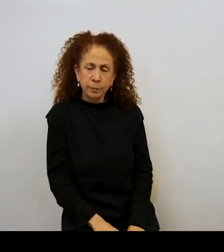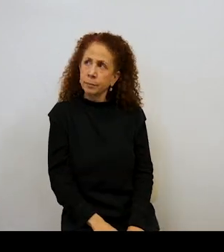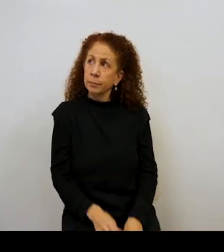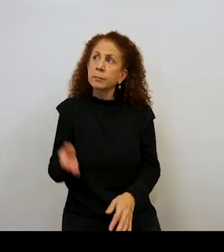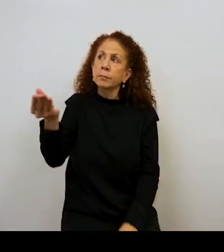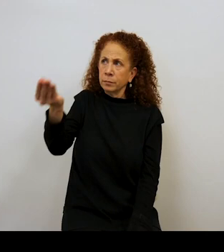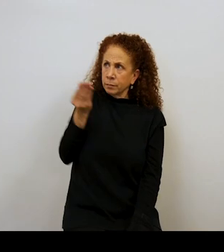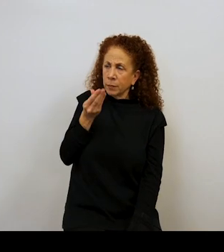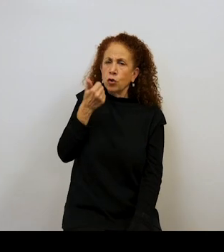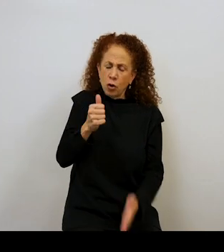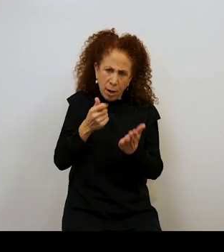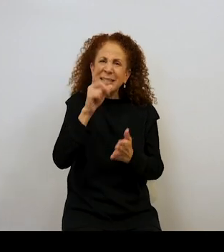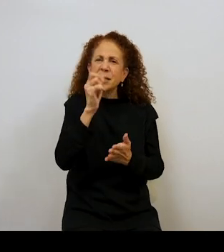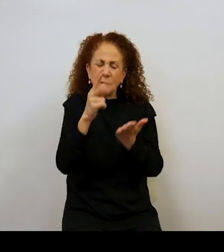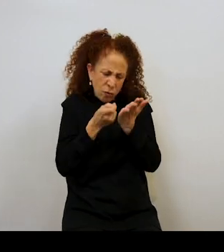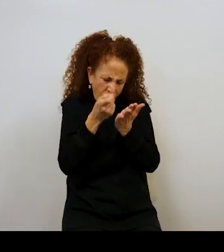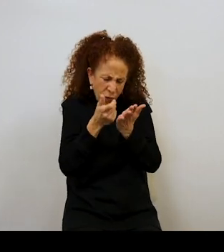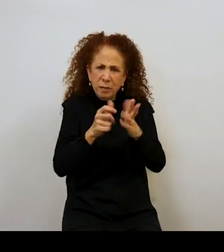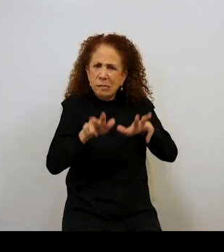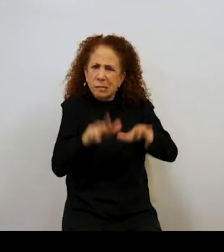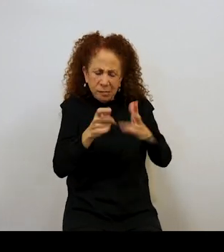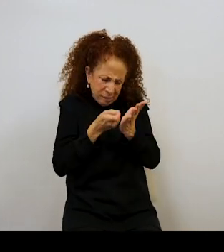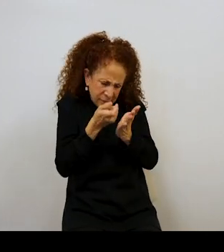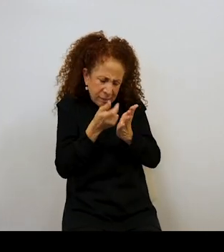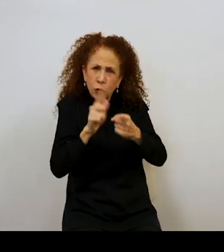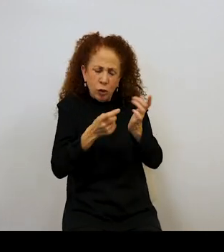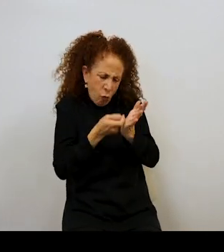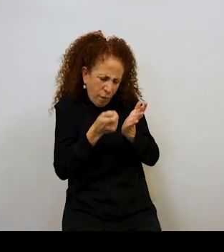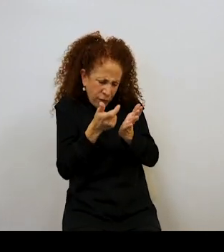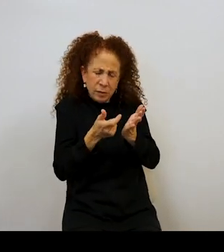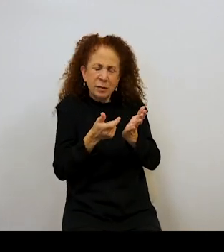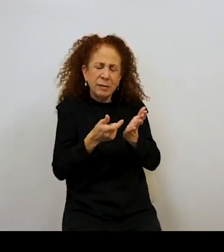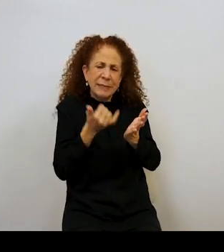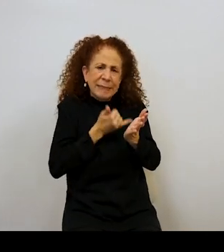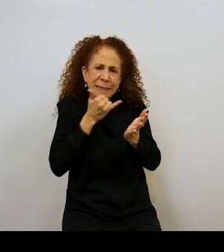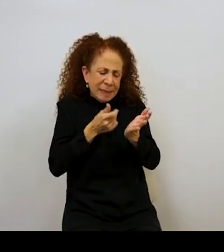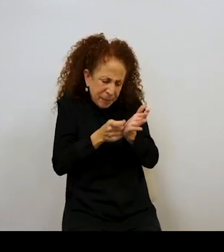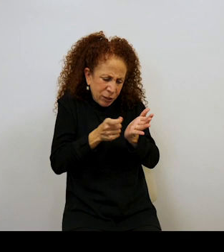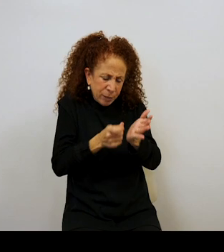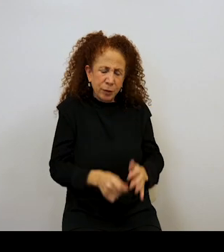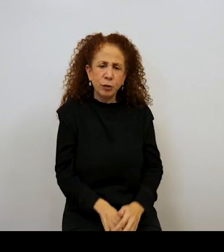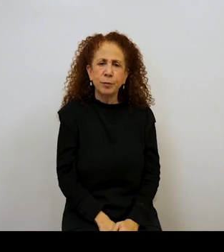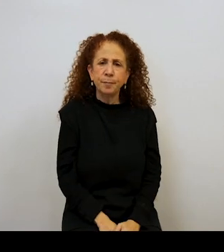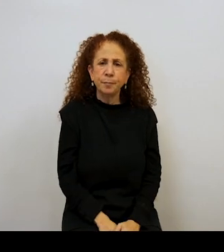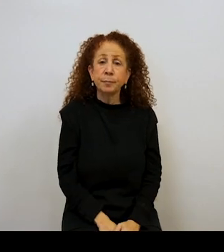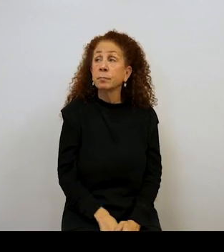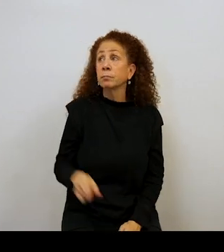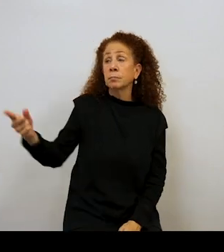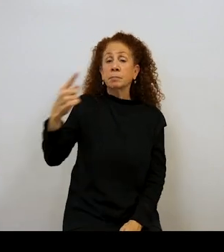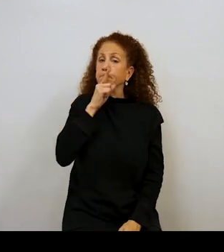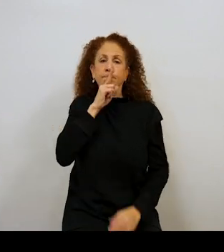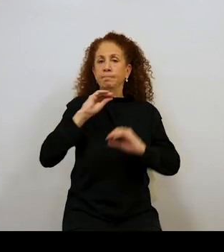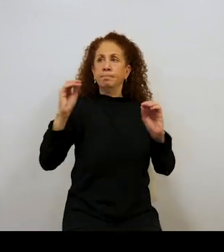took it and tried to capture the splinter, but his left hand felt clumsy and he kept pinching his skin instead. Without saying